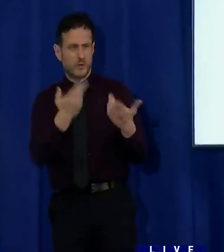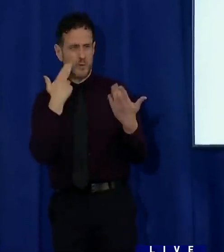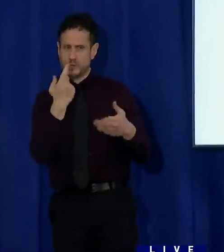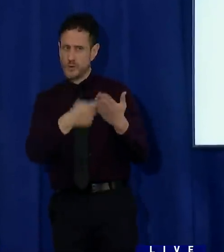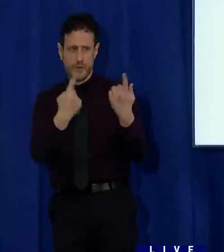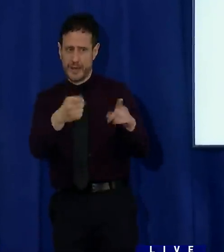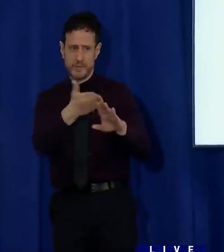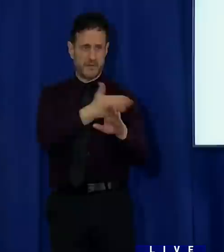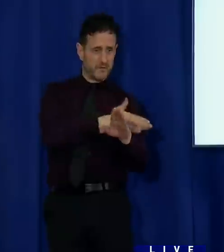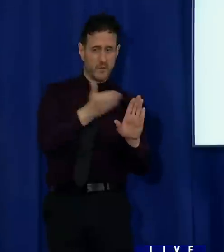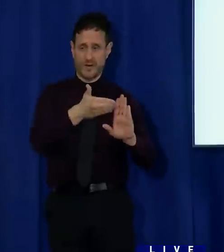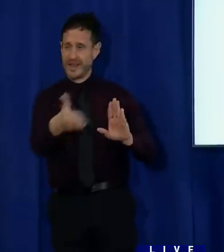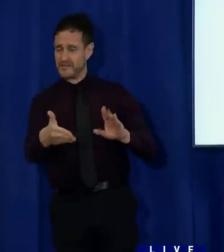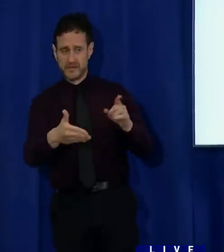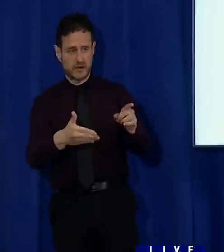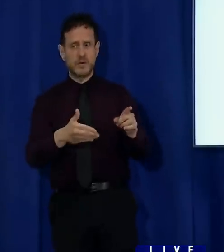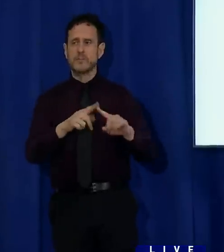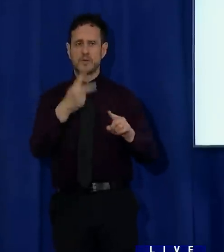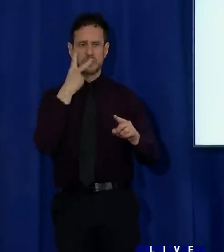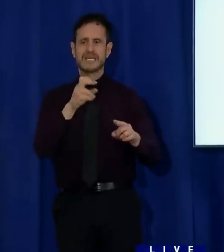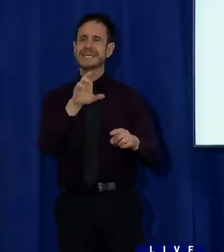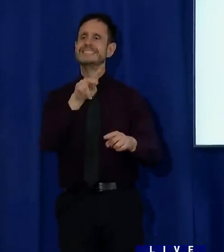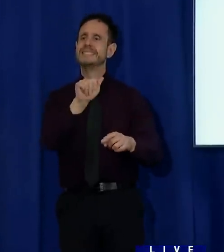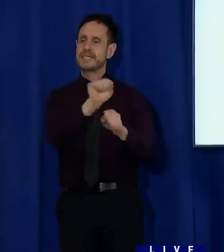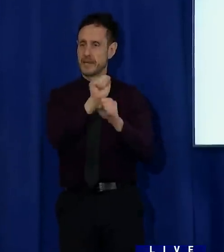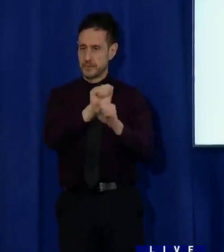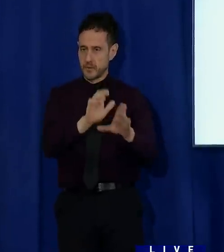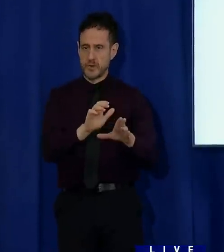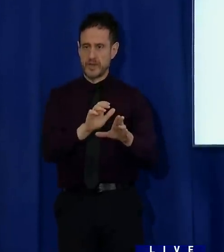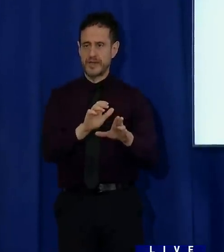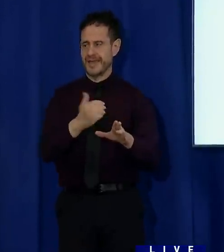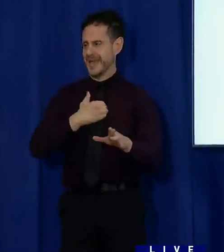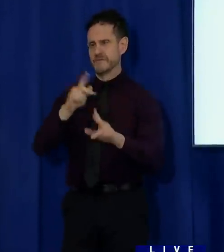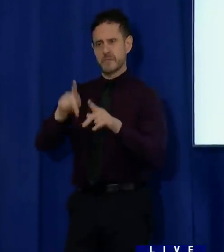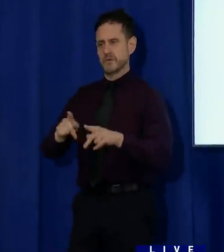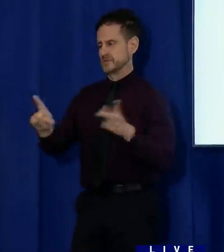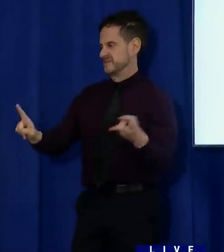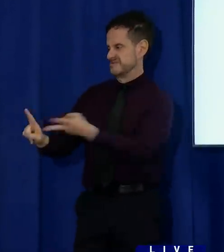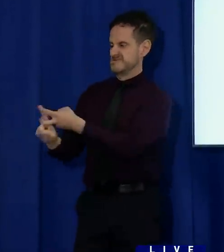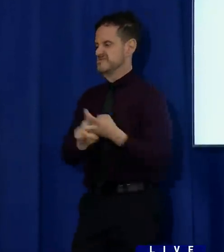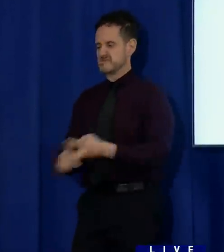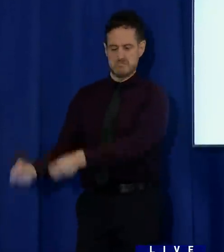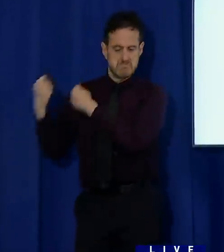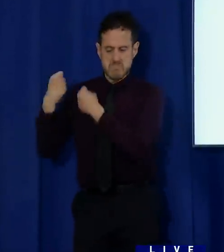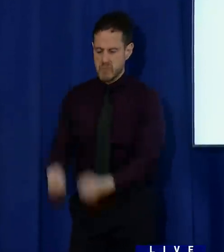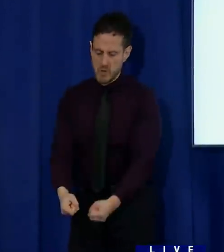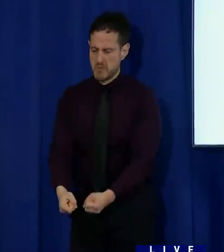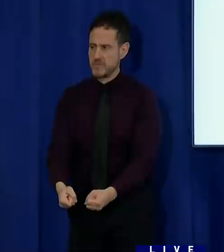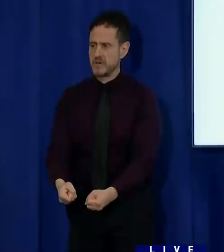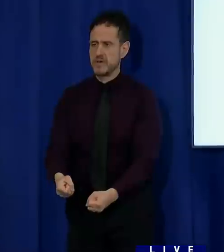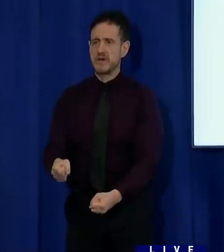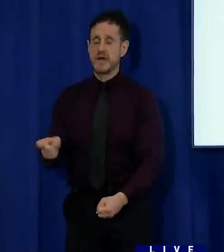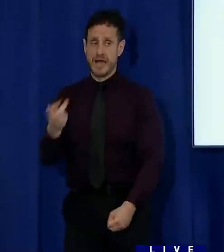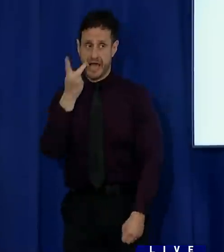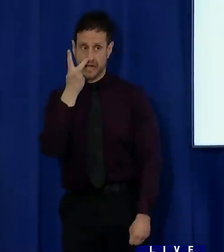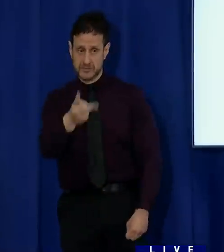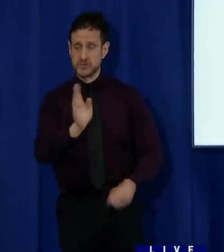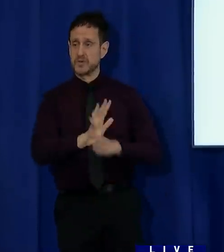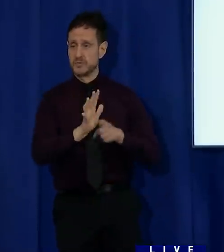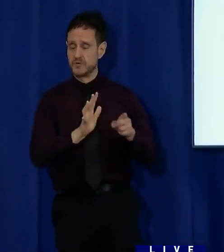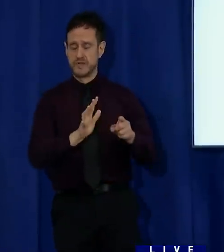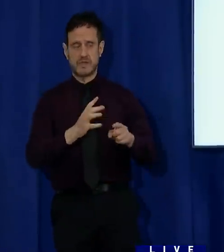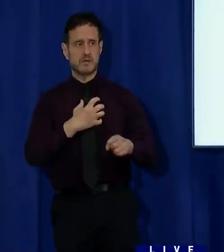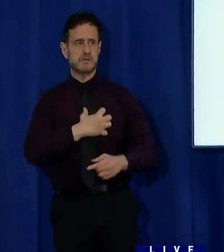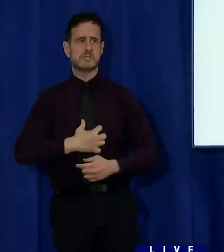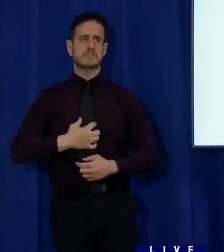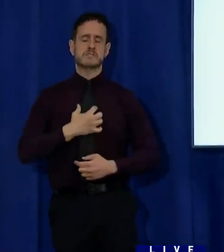happened before or after, or any reaction to that video. I saw it. It's incredibly disturbing, to say